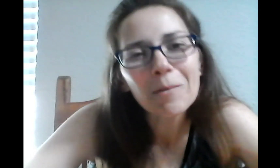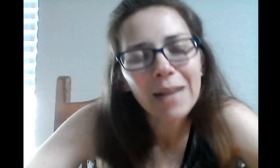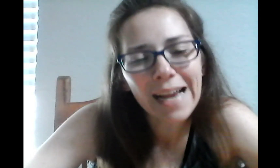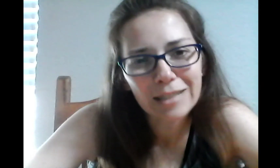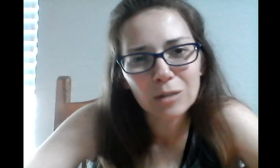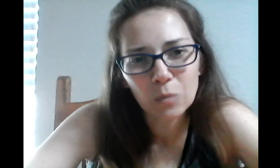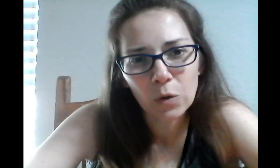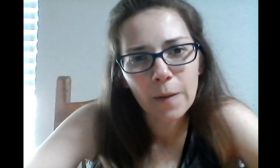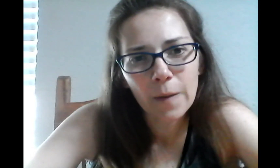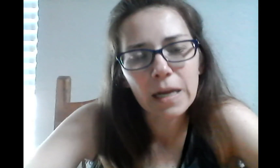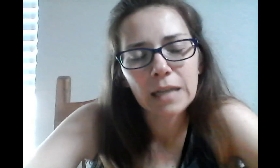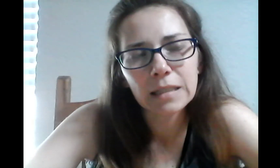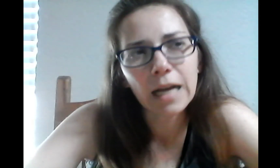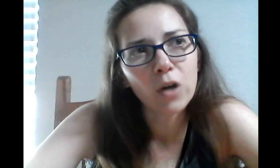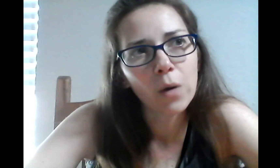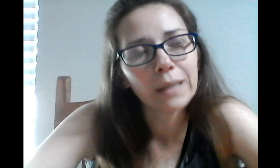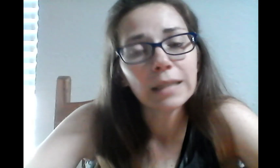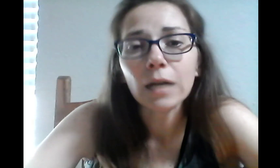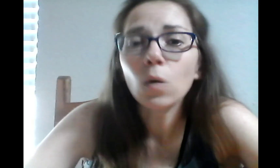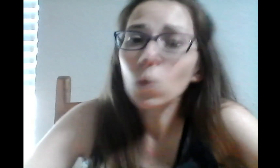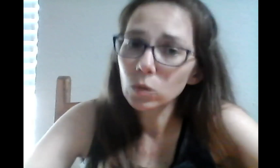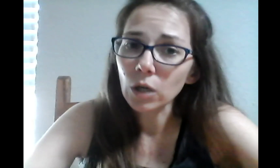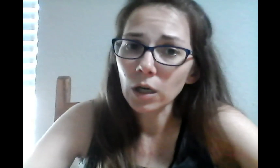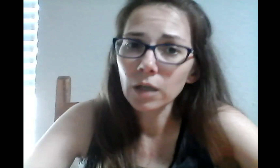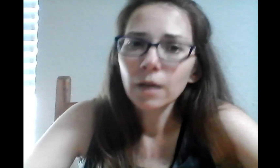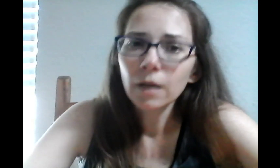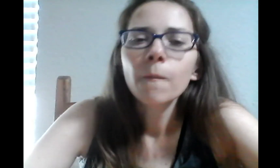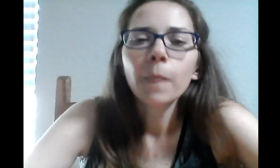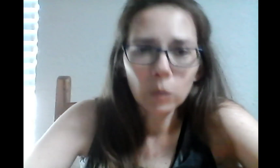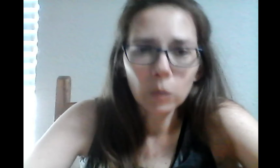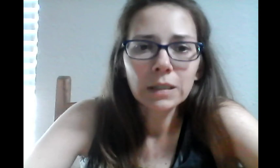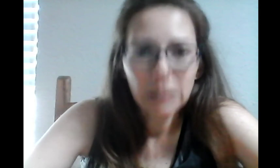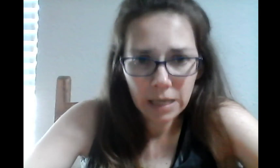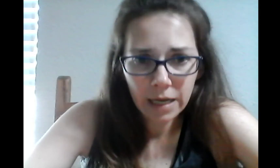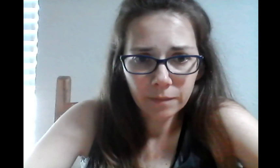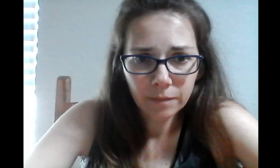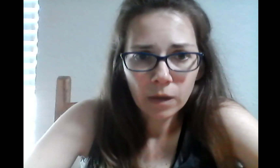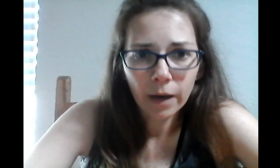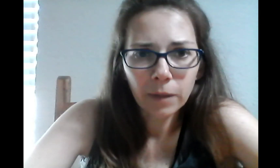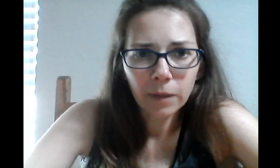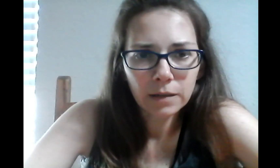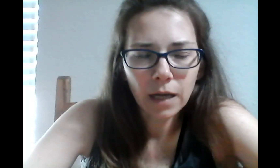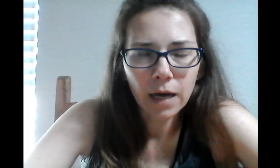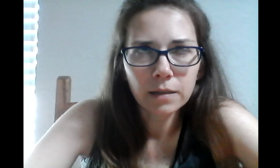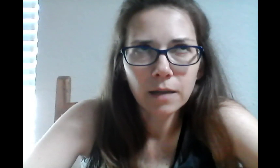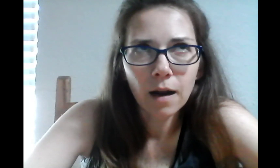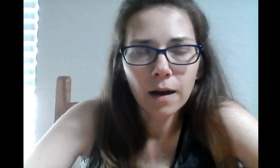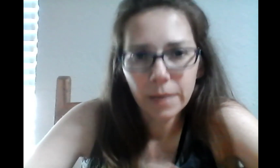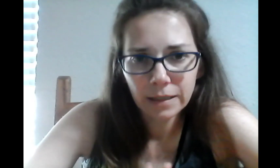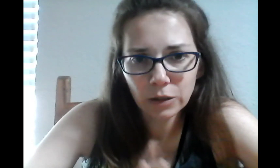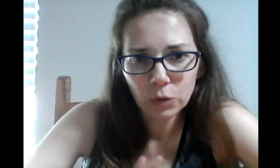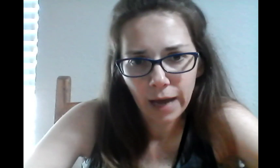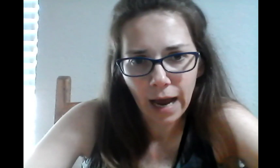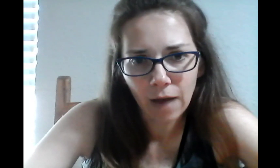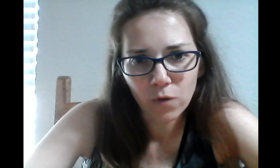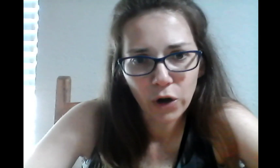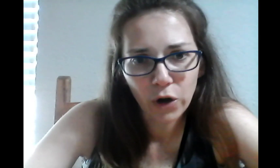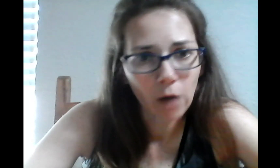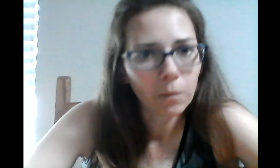my hands more, because I know as I get older, I'm going to need it. And plus, it is an amazing tool to have when you're out in